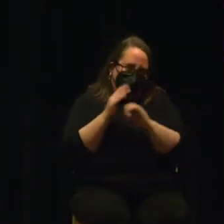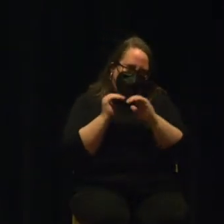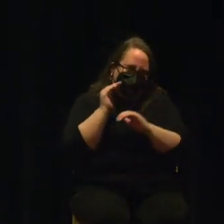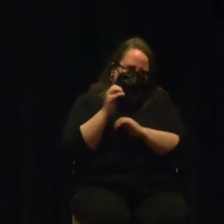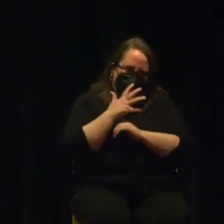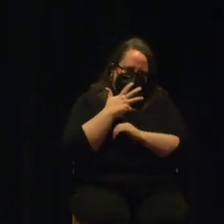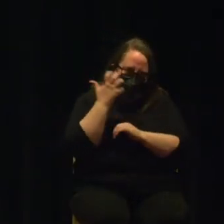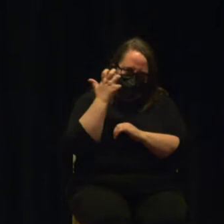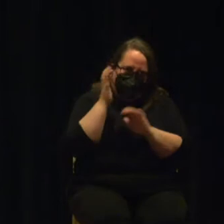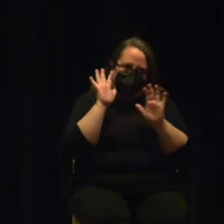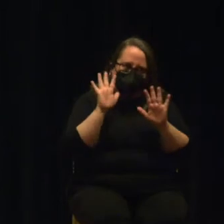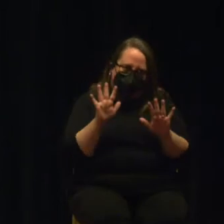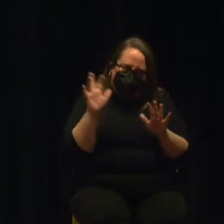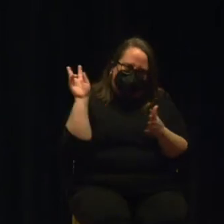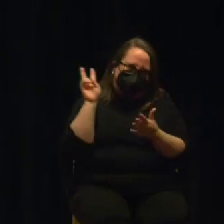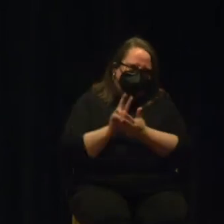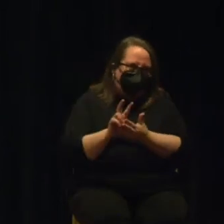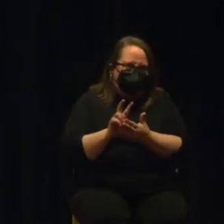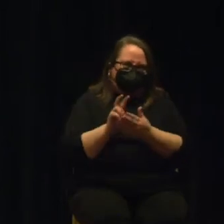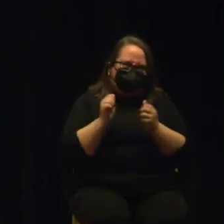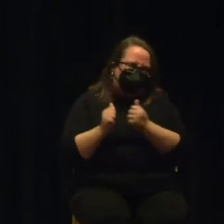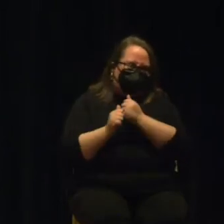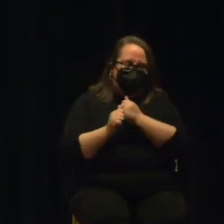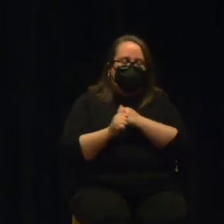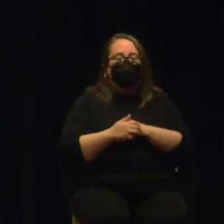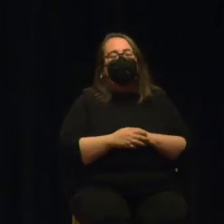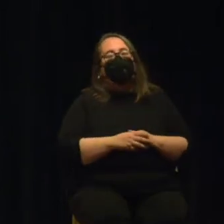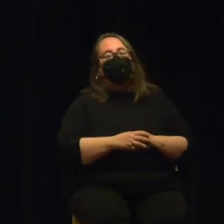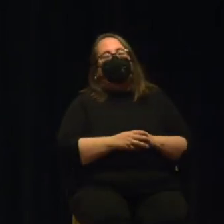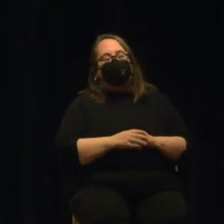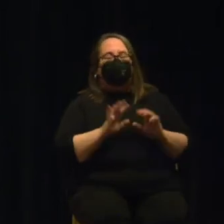into it, But